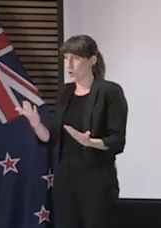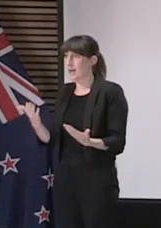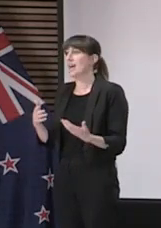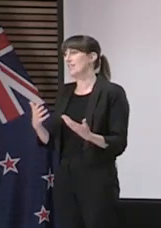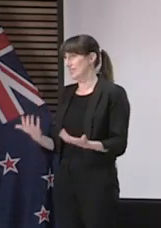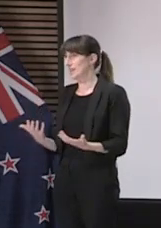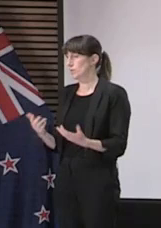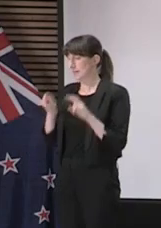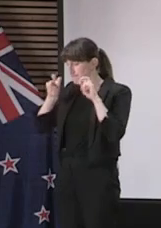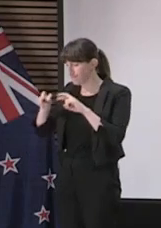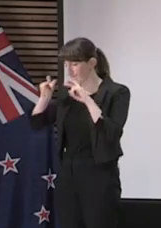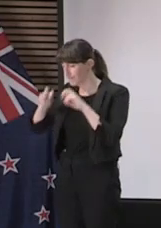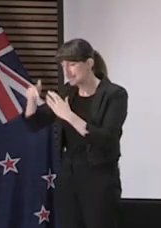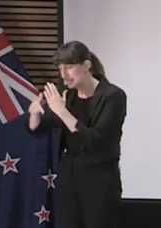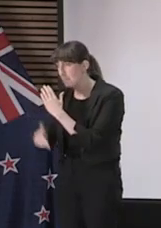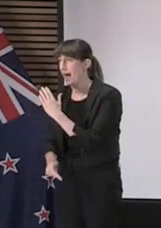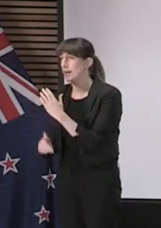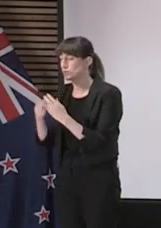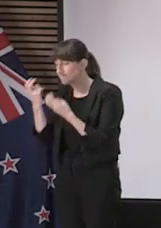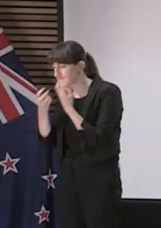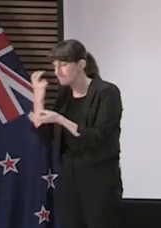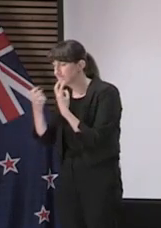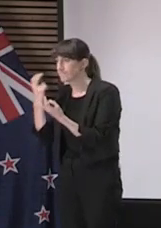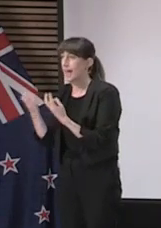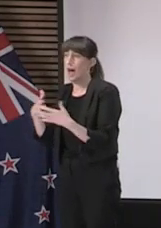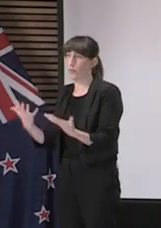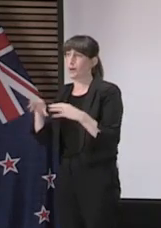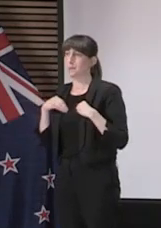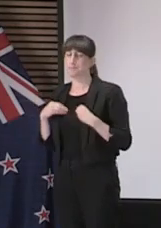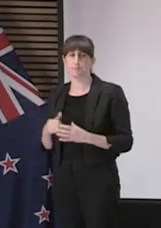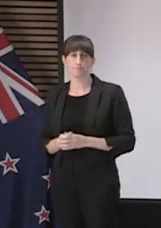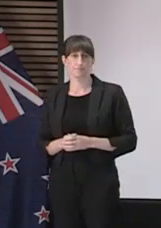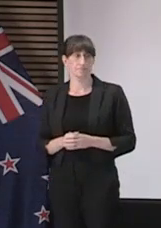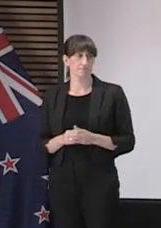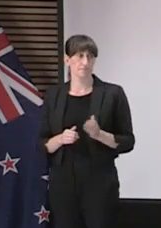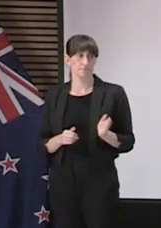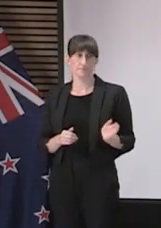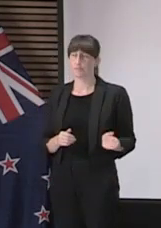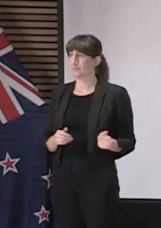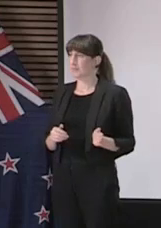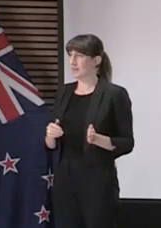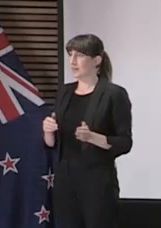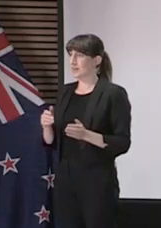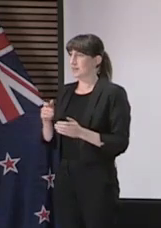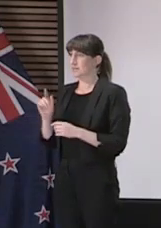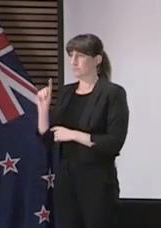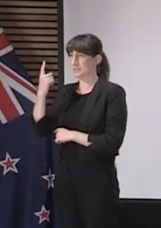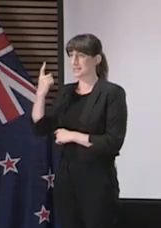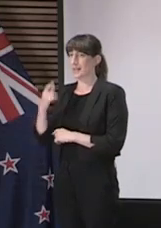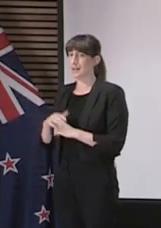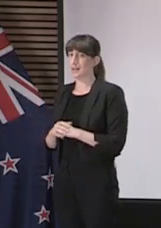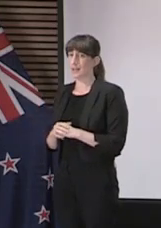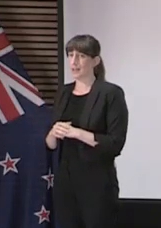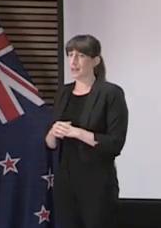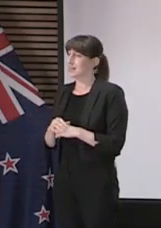go and investigate it closely. One of the issues of us coming down and giving you the results in such close proximity to when we receive them is that we